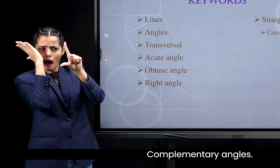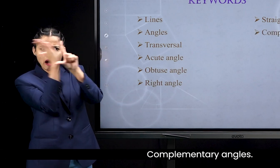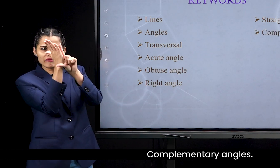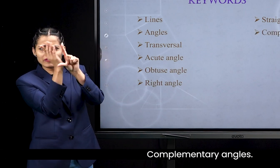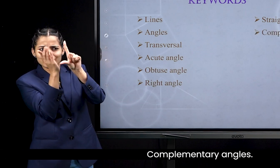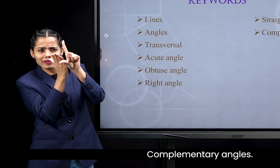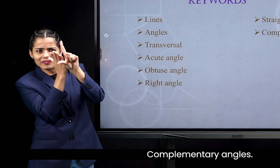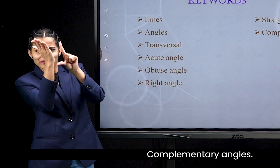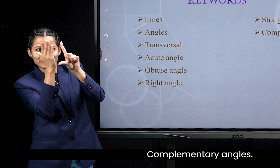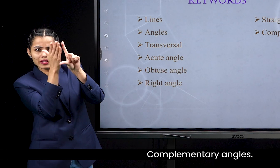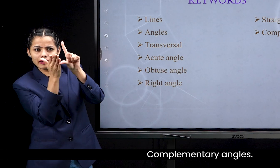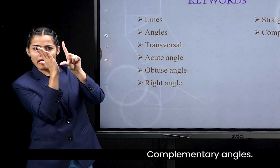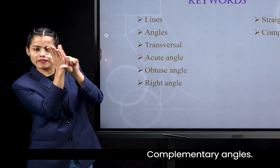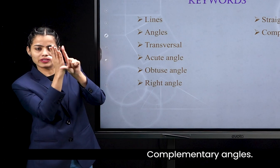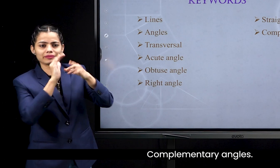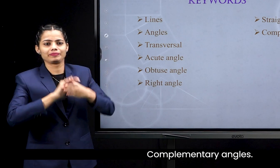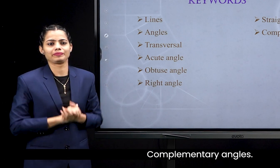Complementary angles,